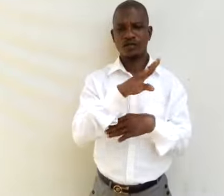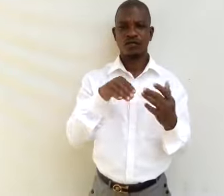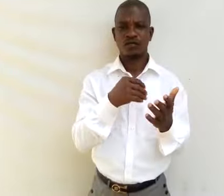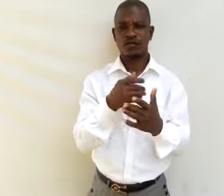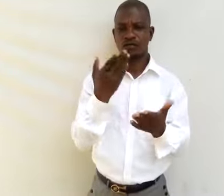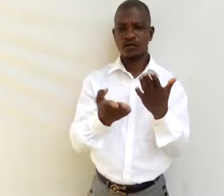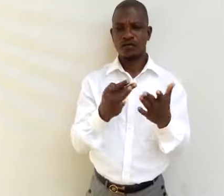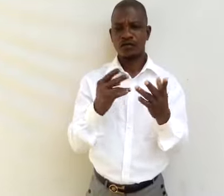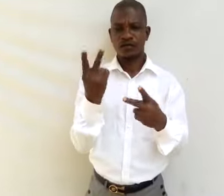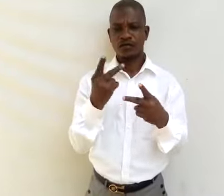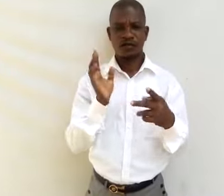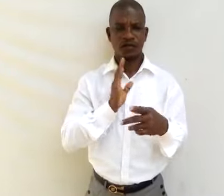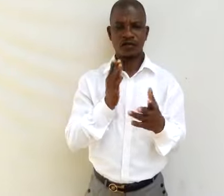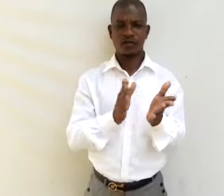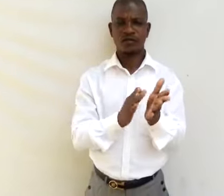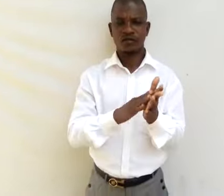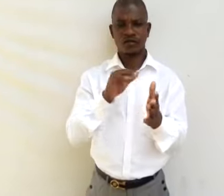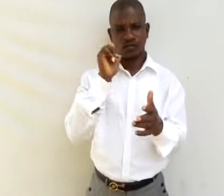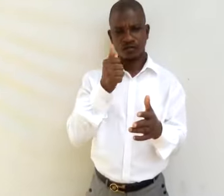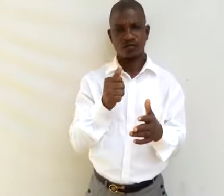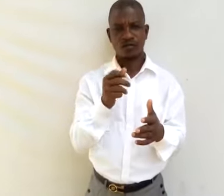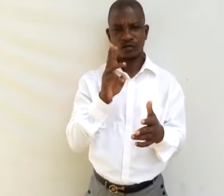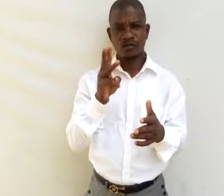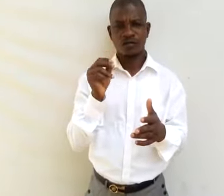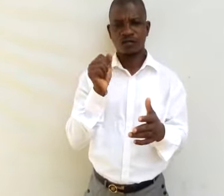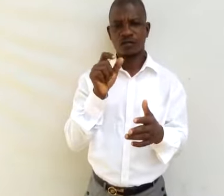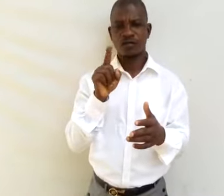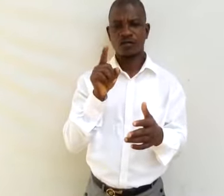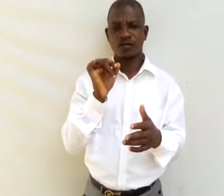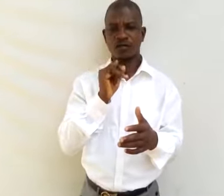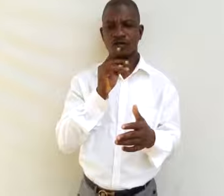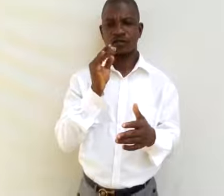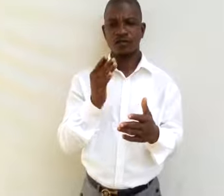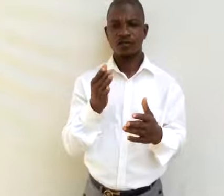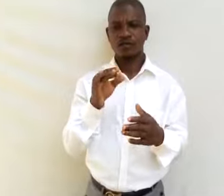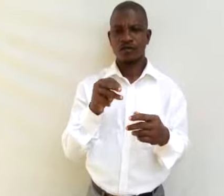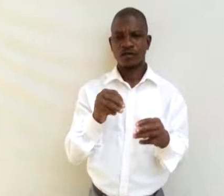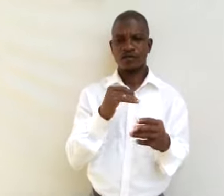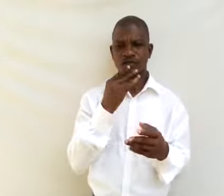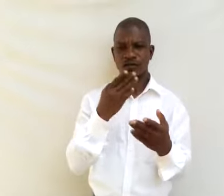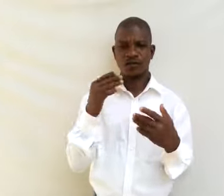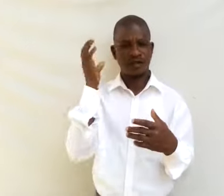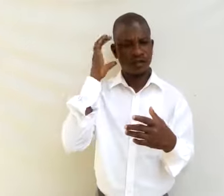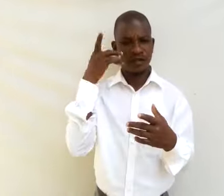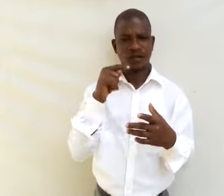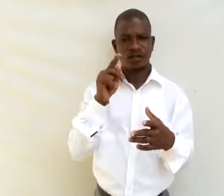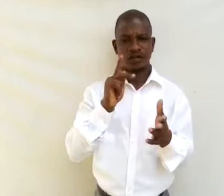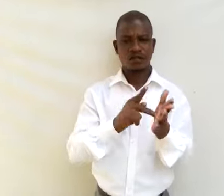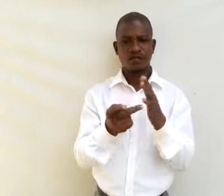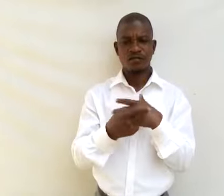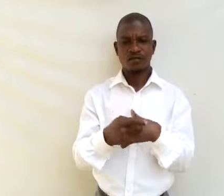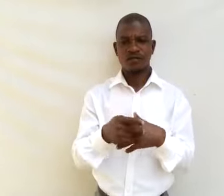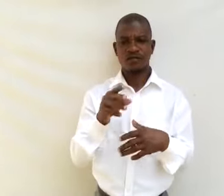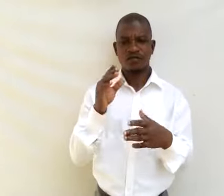school tomorrow. Wazobia Max TV may air the program. Might. M